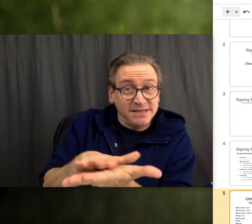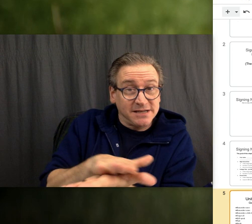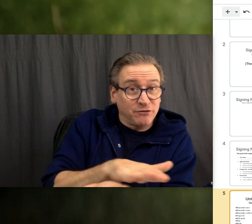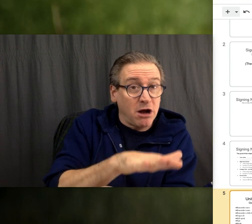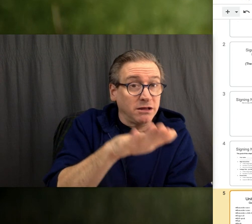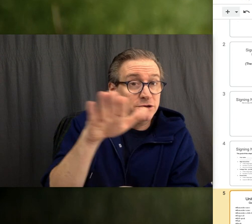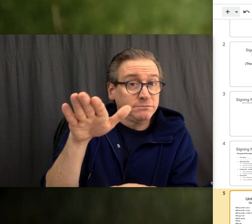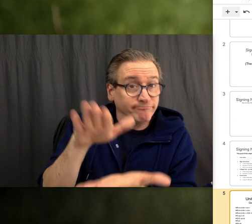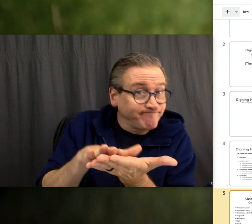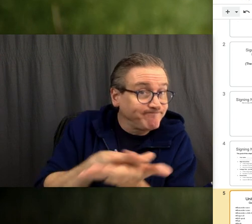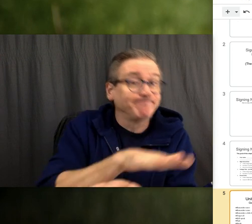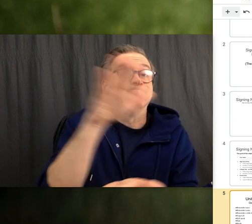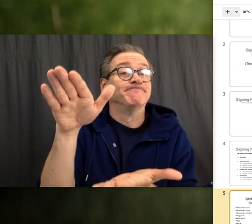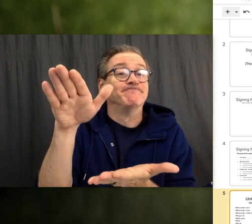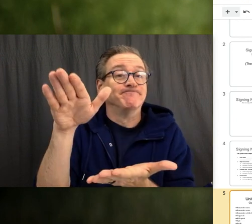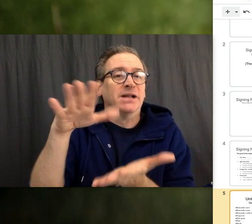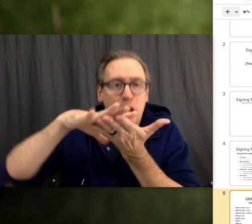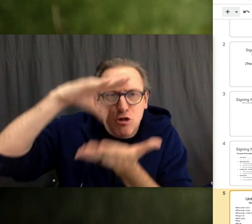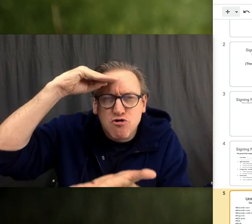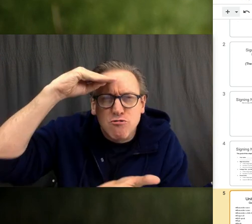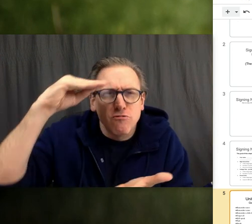Remember, this is a sign for college.